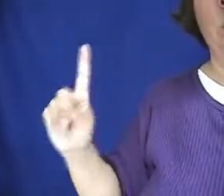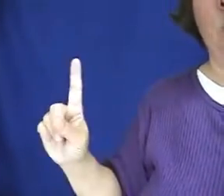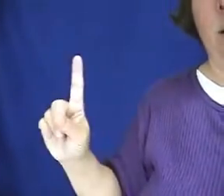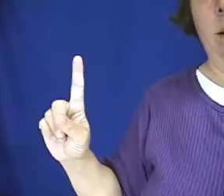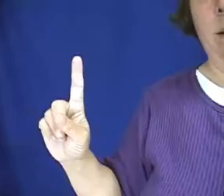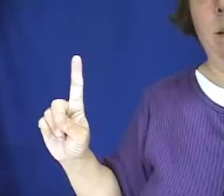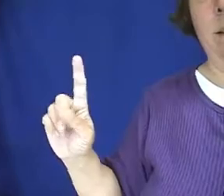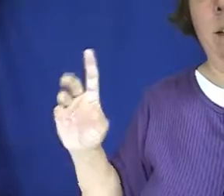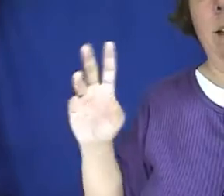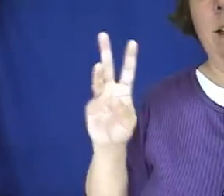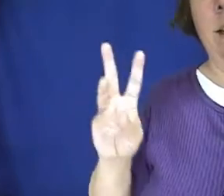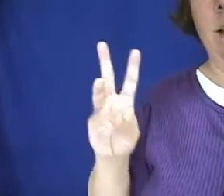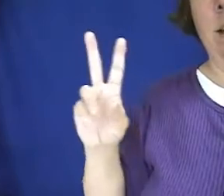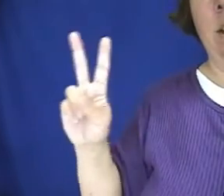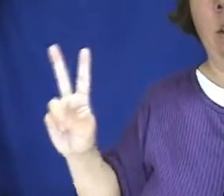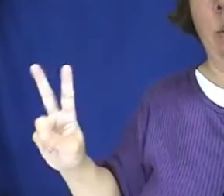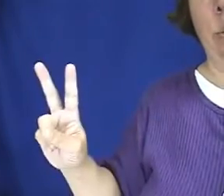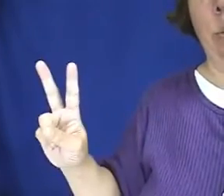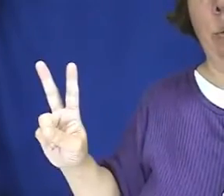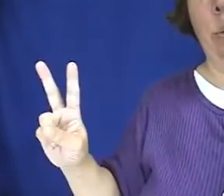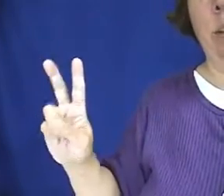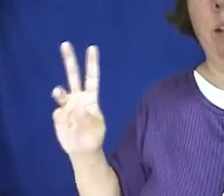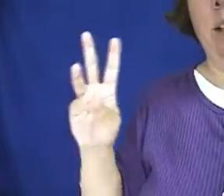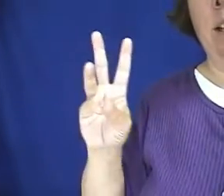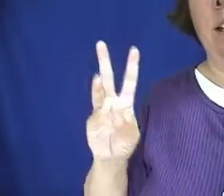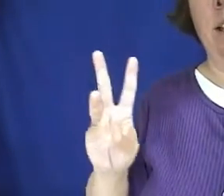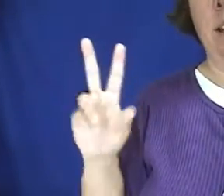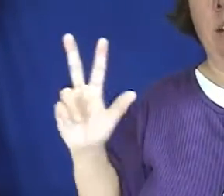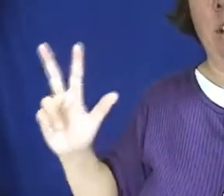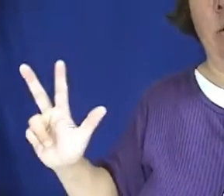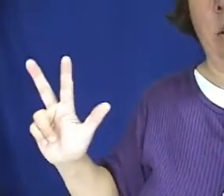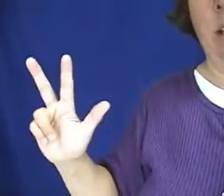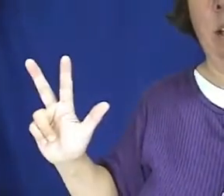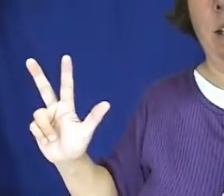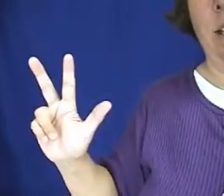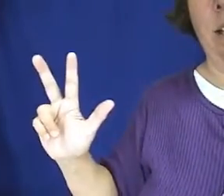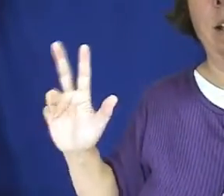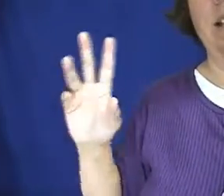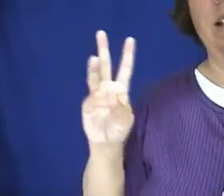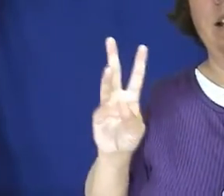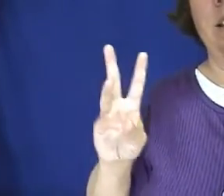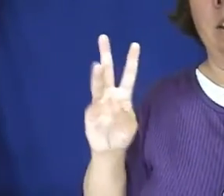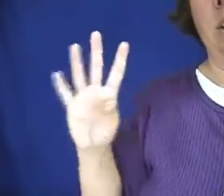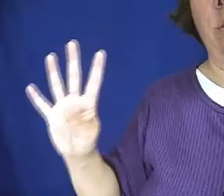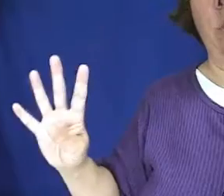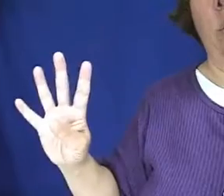61, 62, 63, 64,